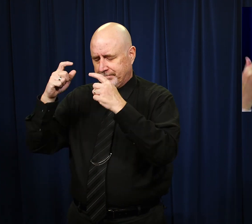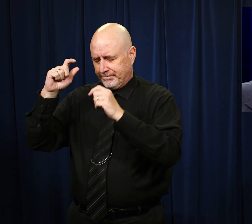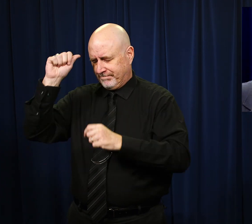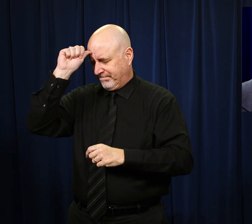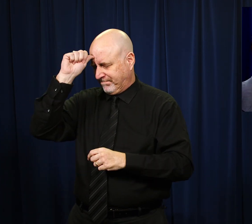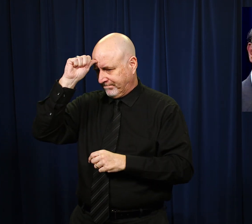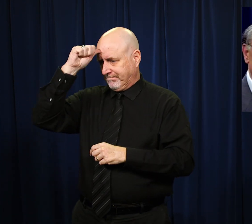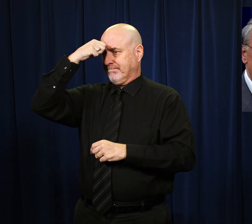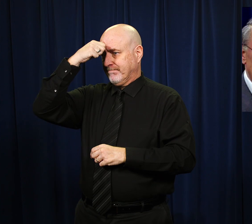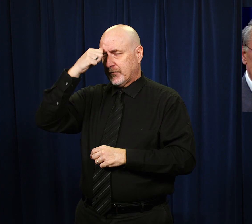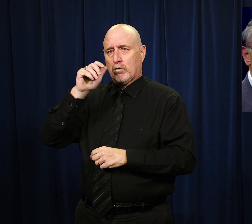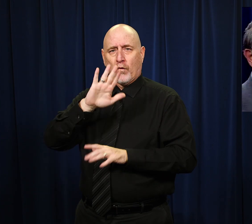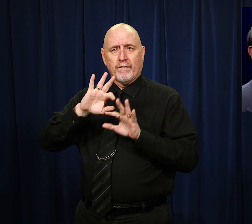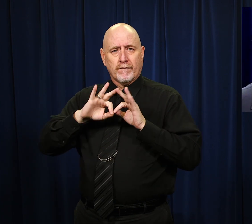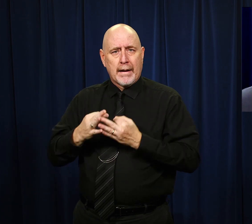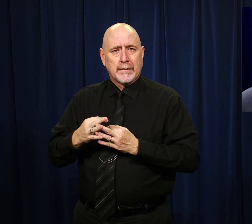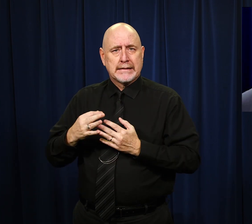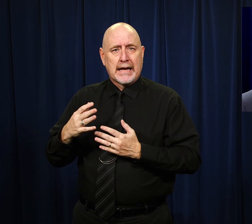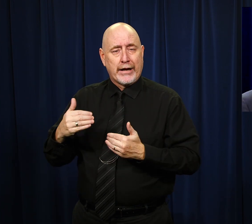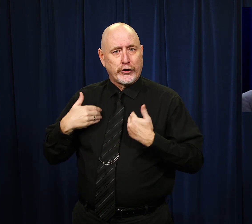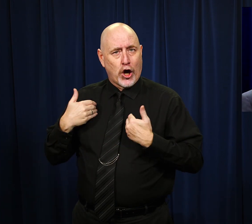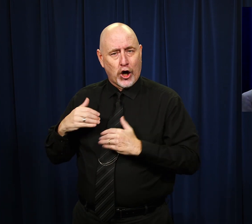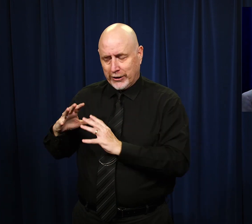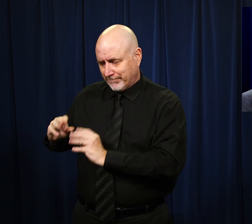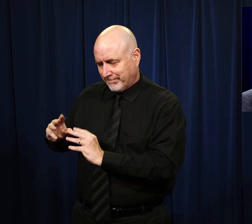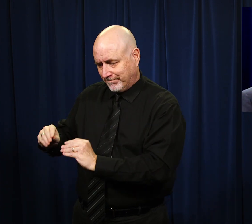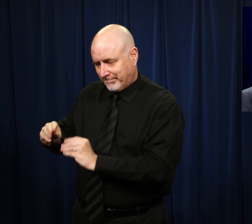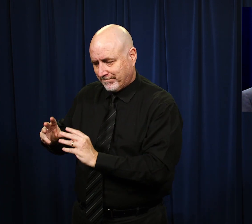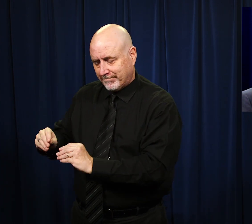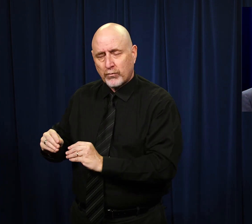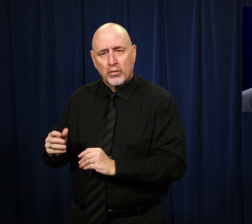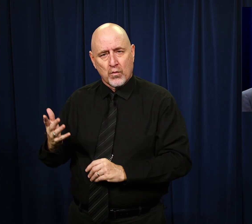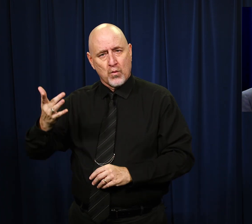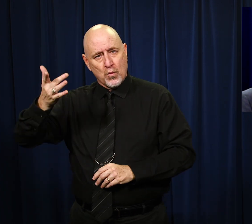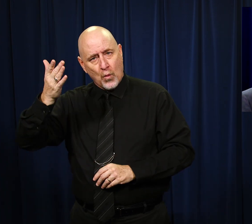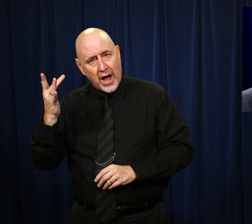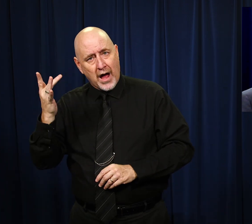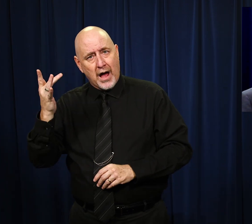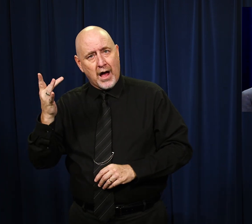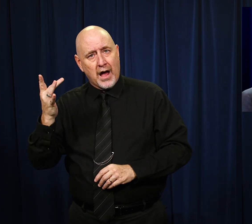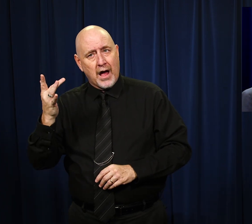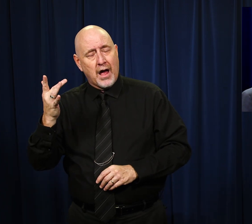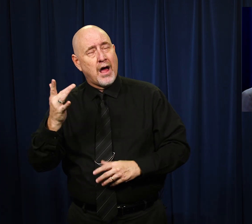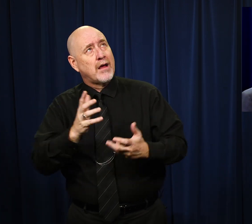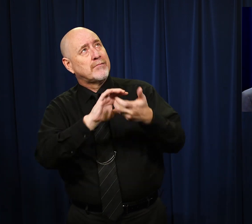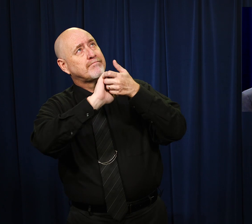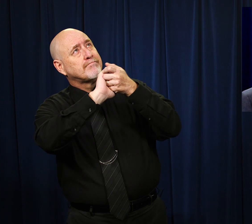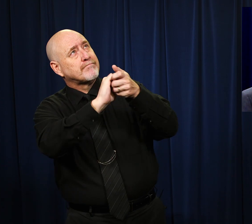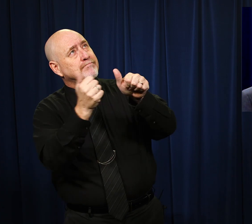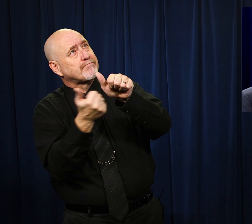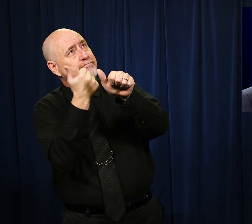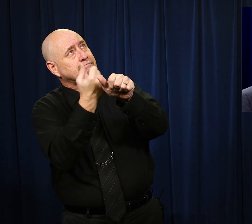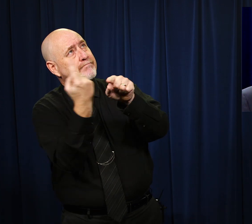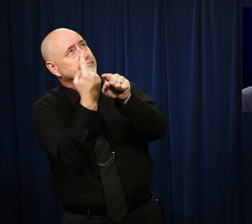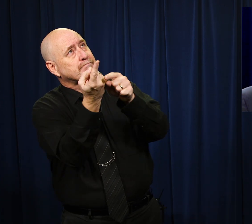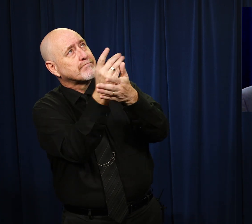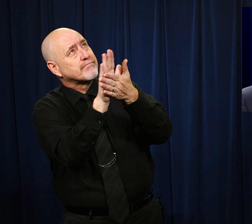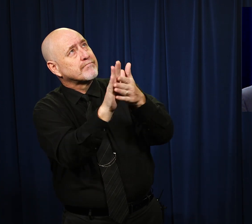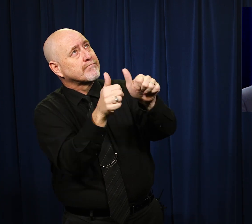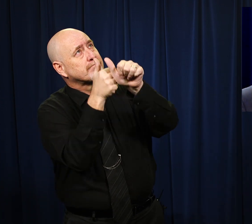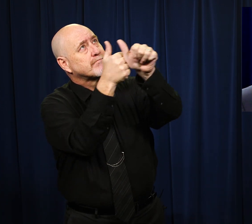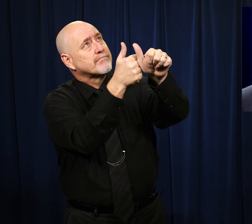on the minds of your family, and especially the young, of why be righteous.